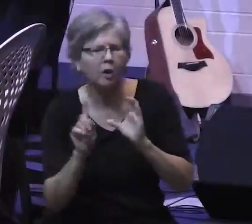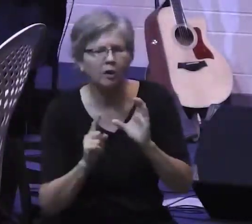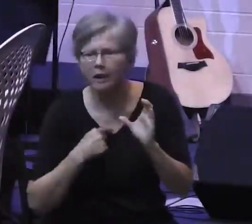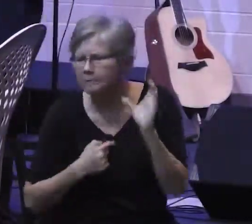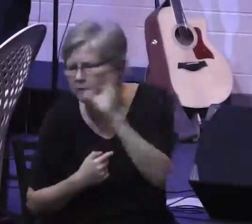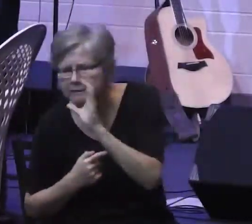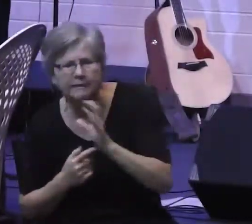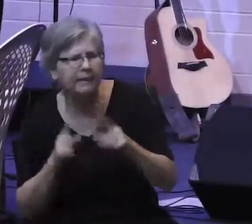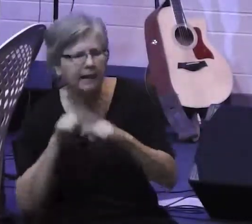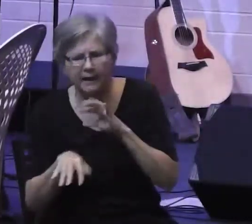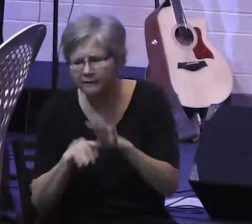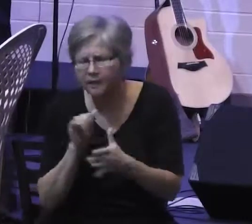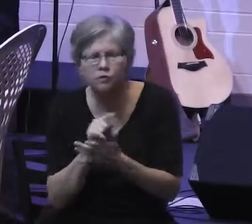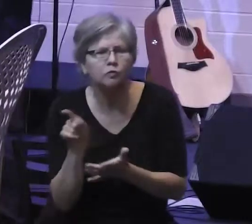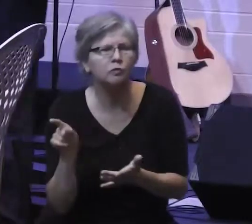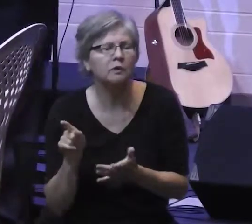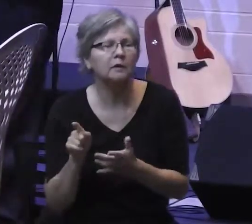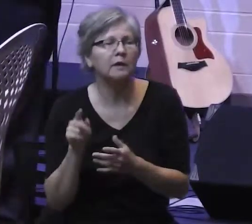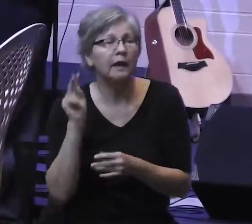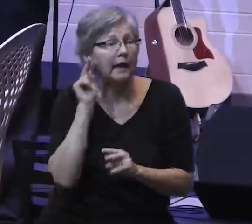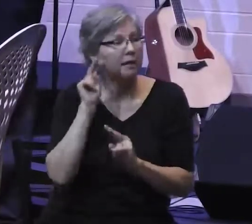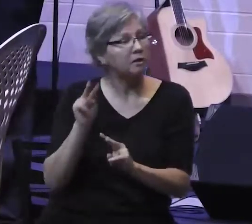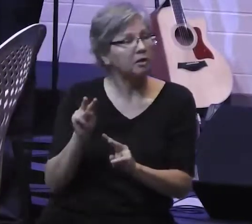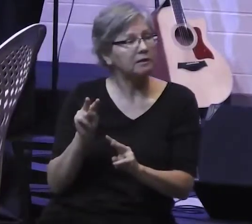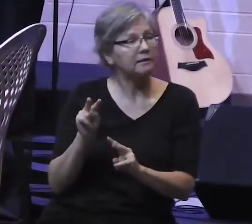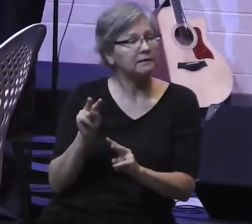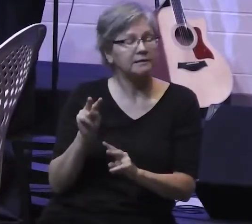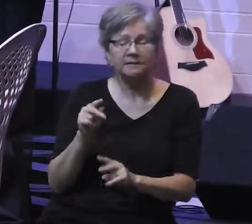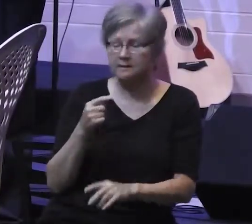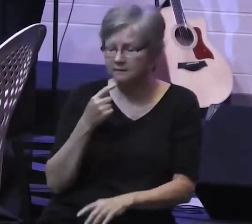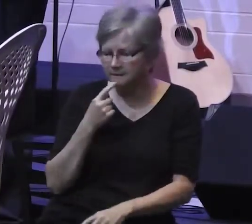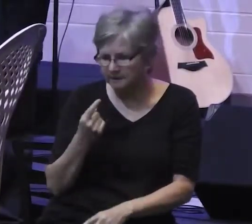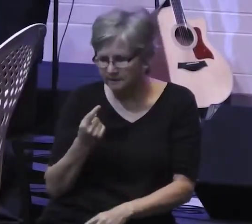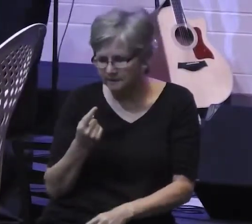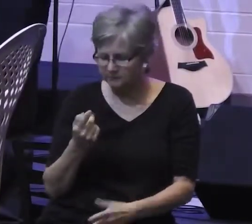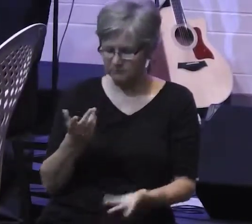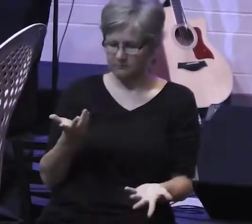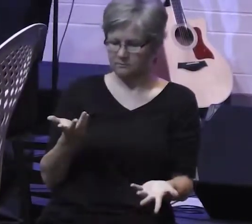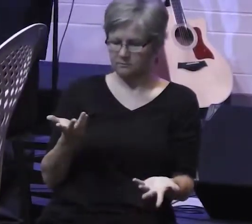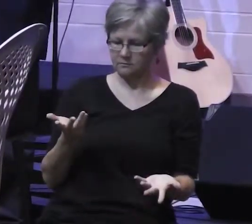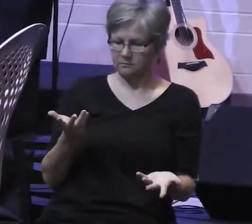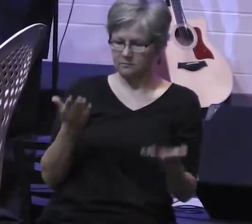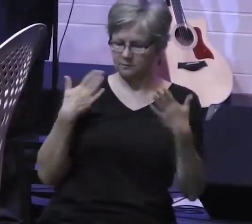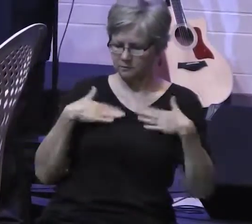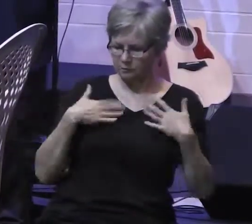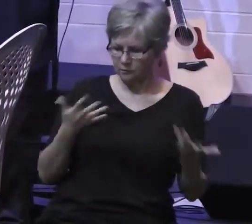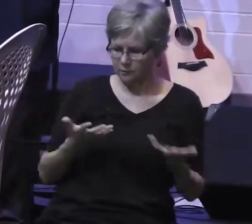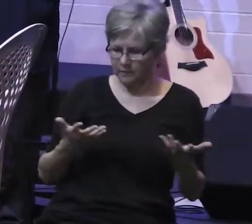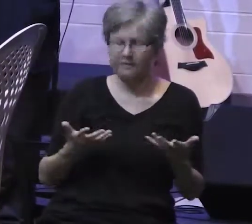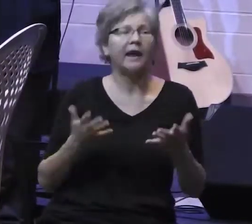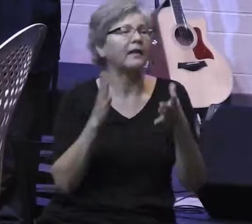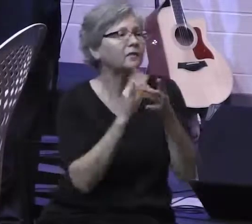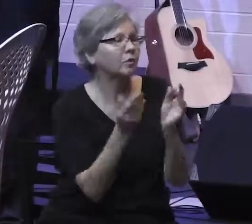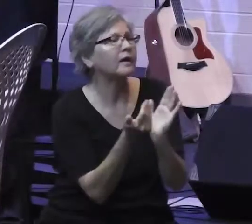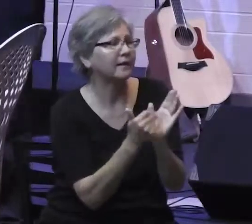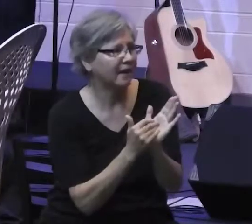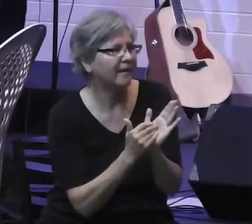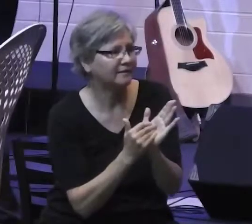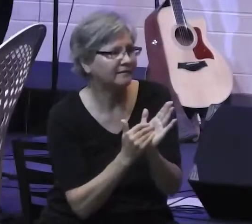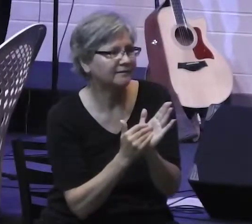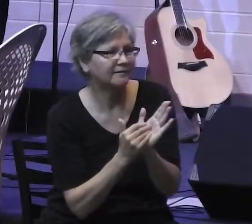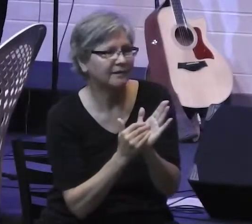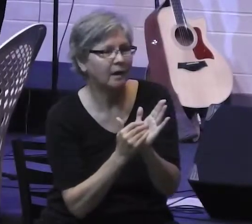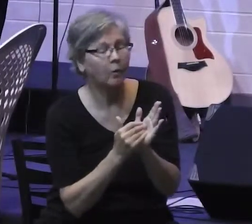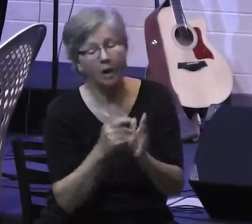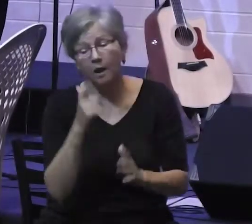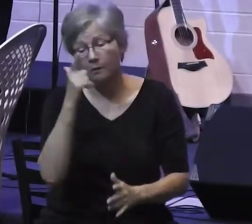for you, couldn't find you. And then, of course, He looks at them and says, what are you wearing? And there's the story again we've already heard. It's the same